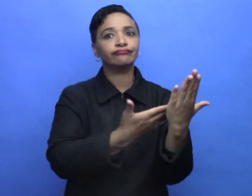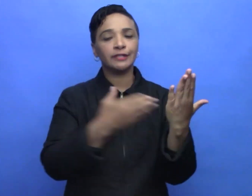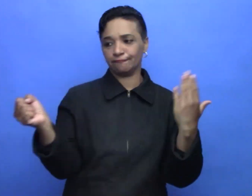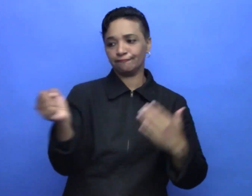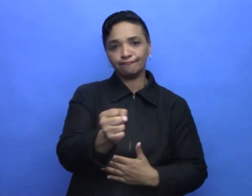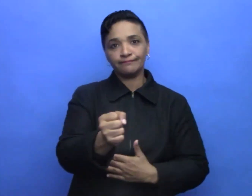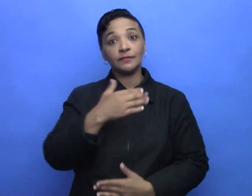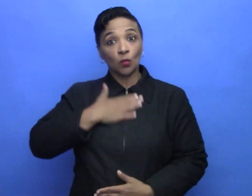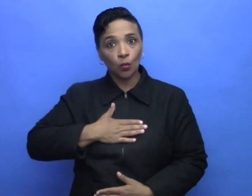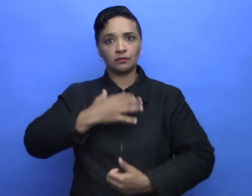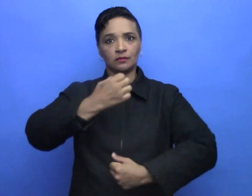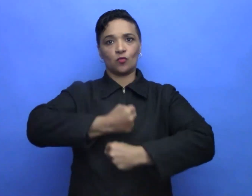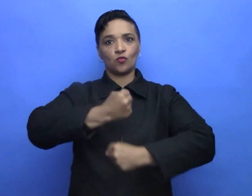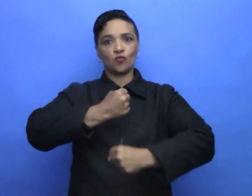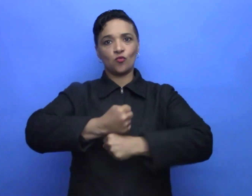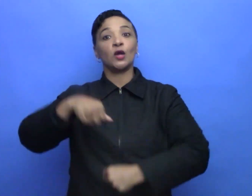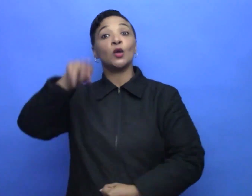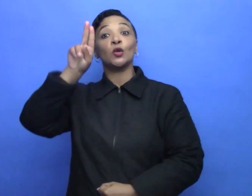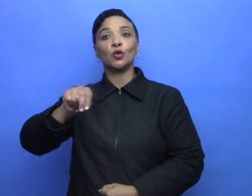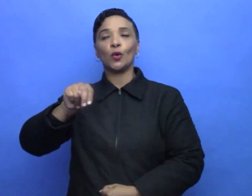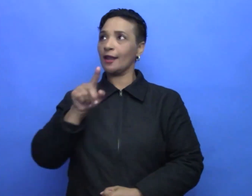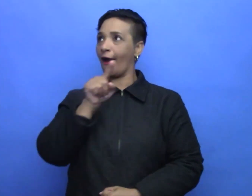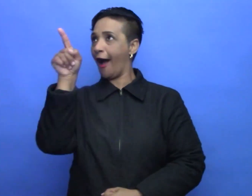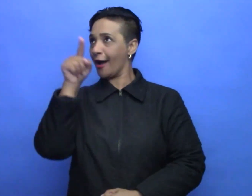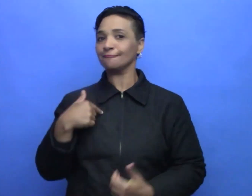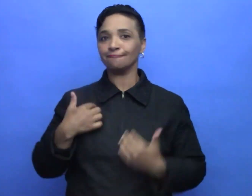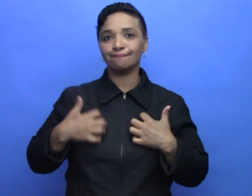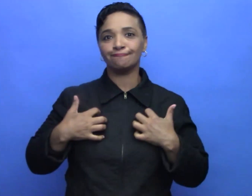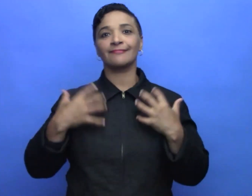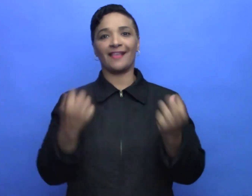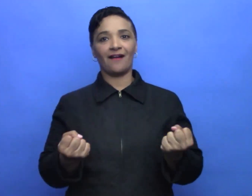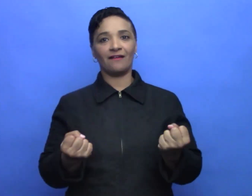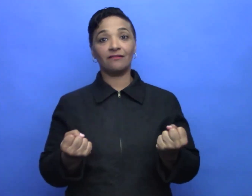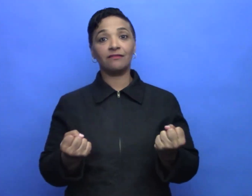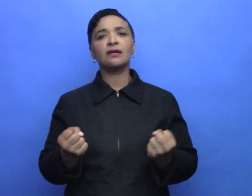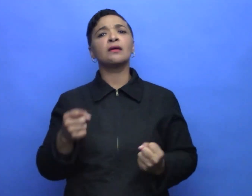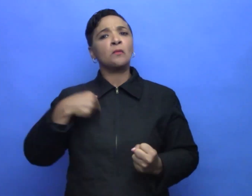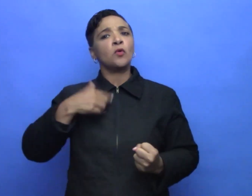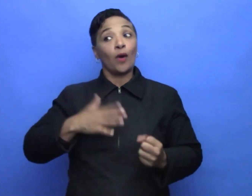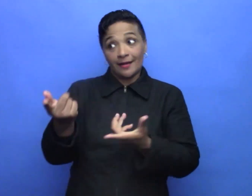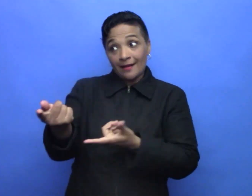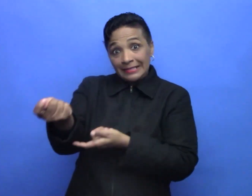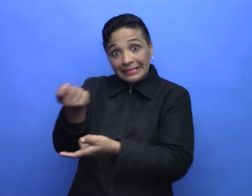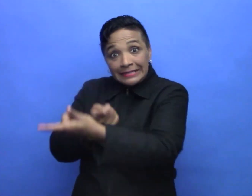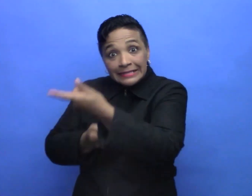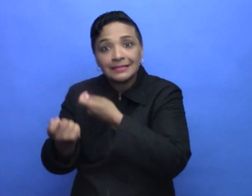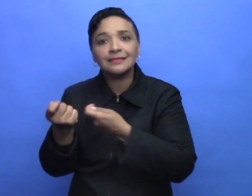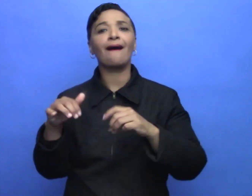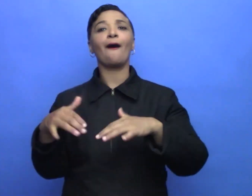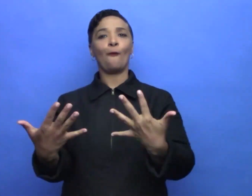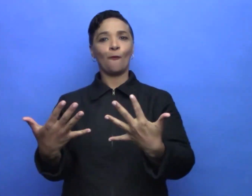the labor, the workforce of the United Nations. In order to do this, I think that by engaging